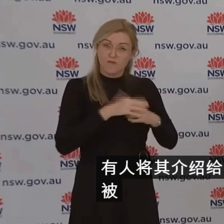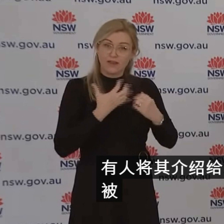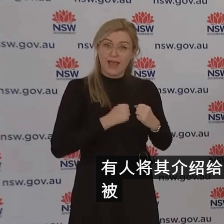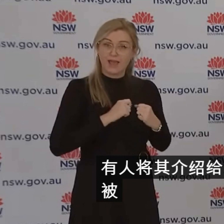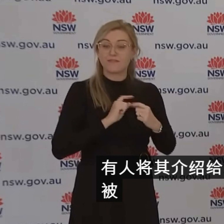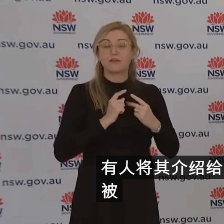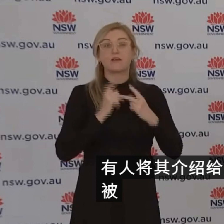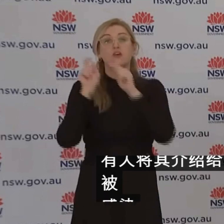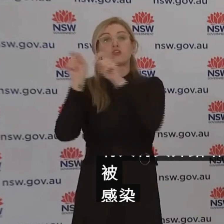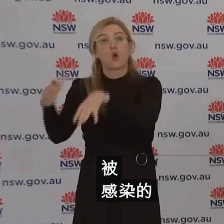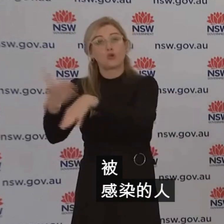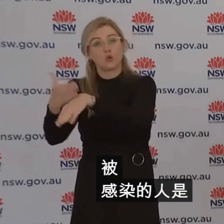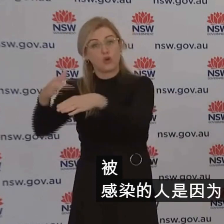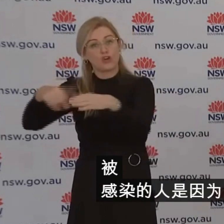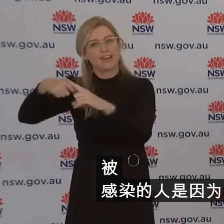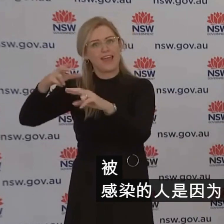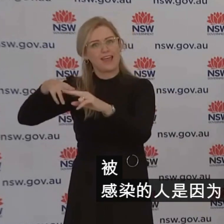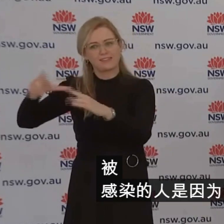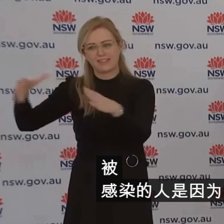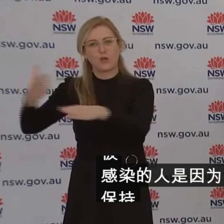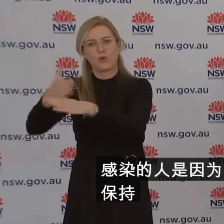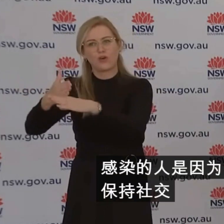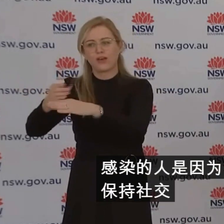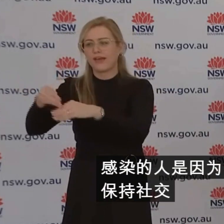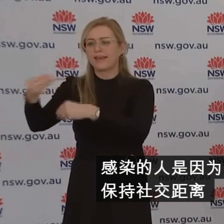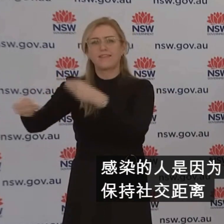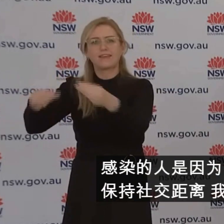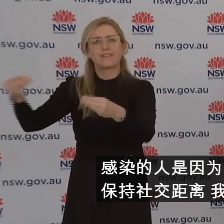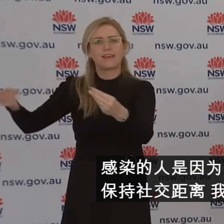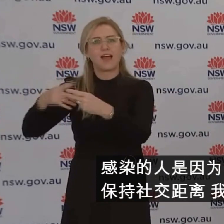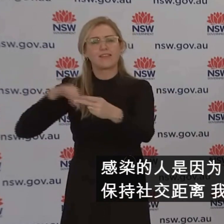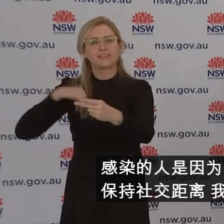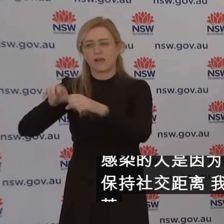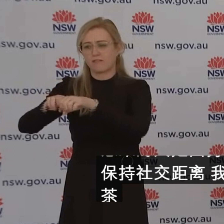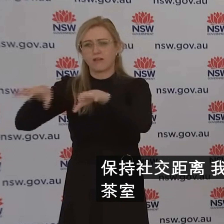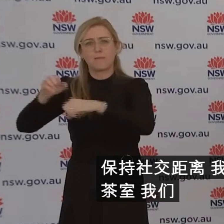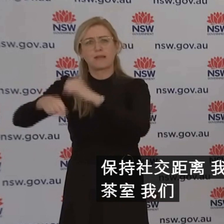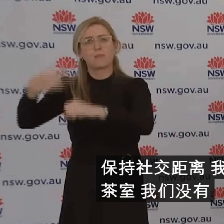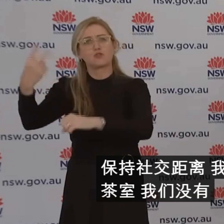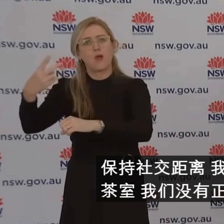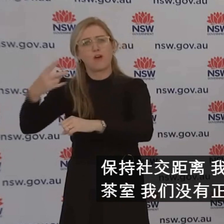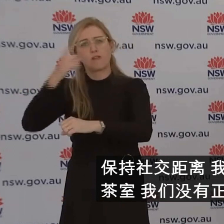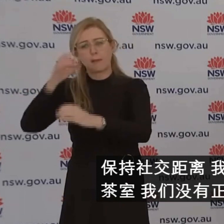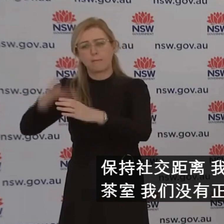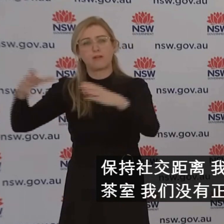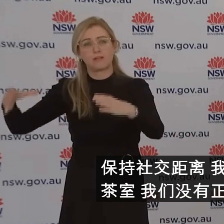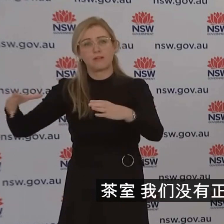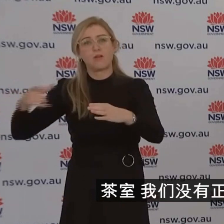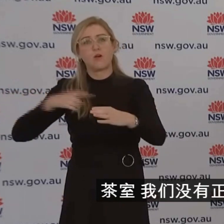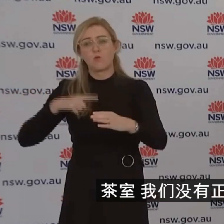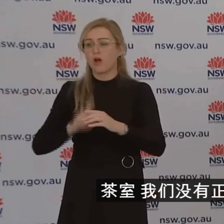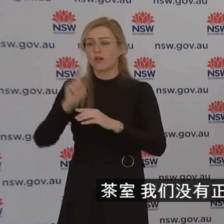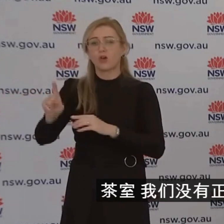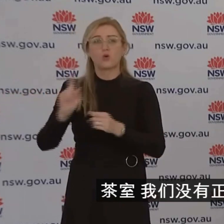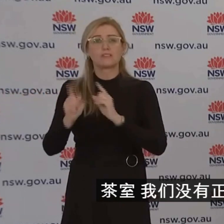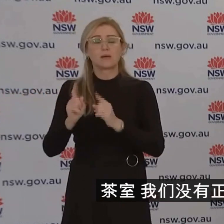12 people that become infected because we don't all maintain our social distancing, we share the tea room, we don't wear our masks correctly all